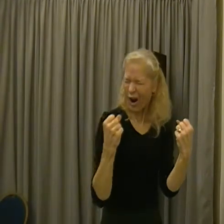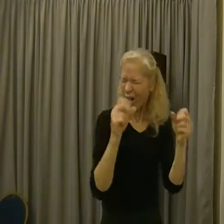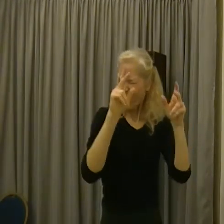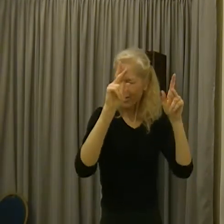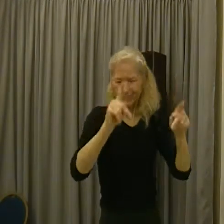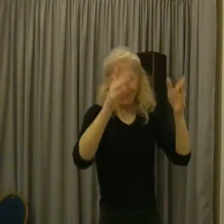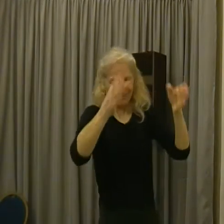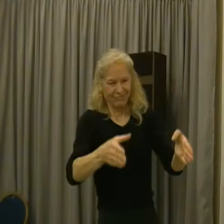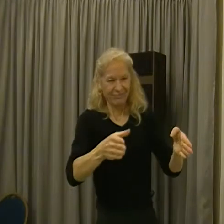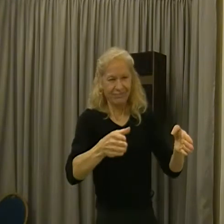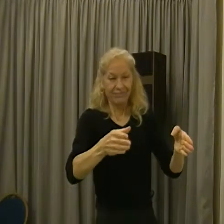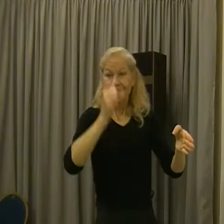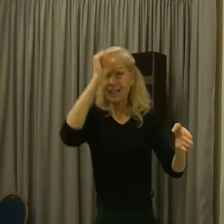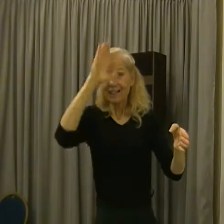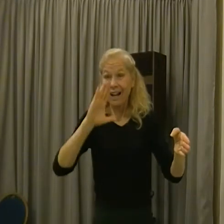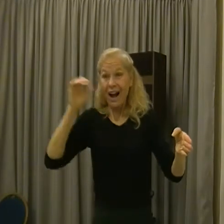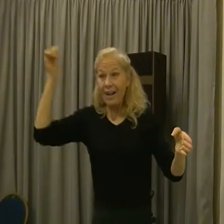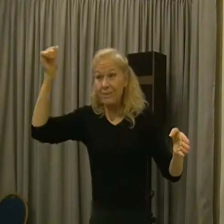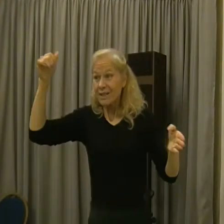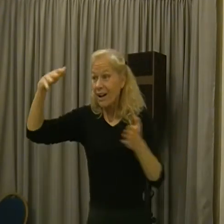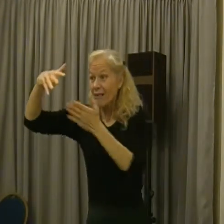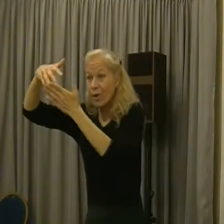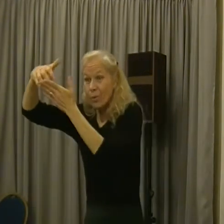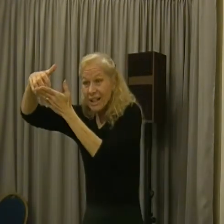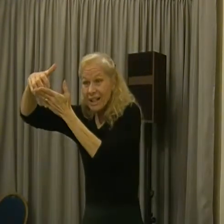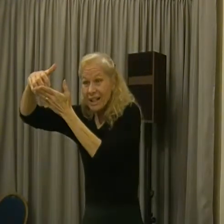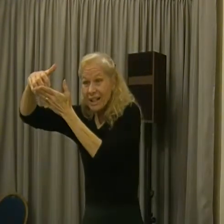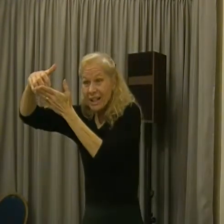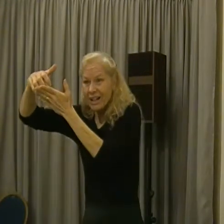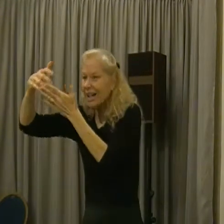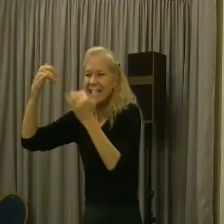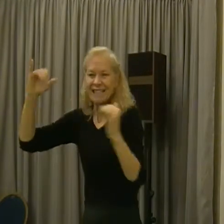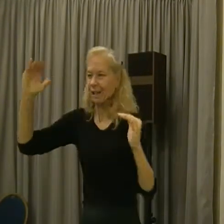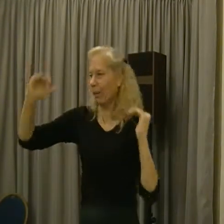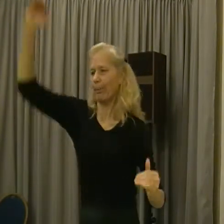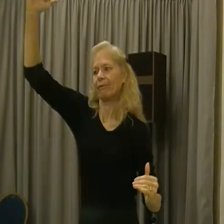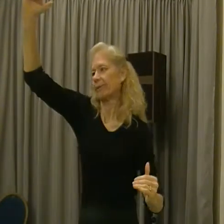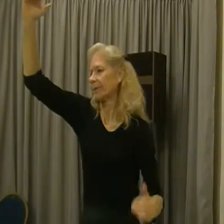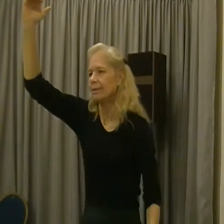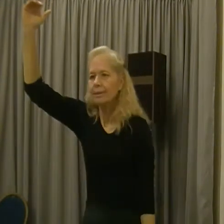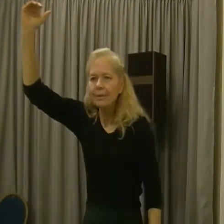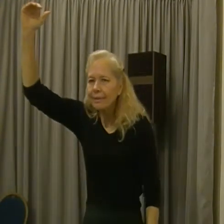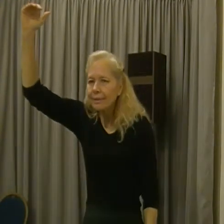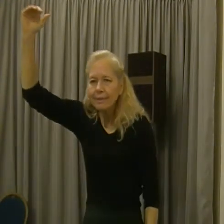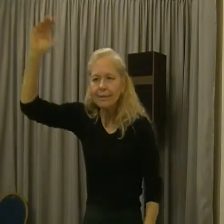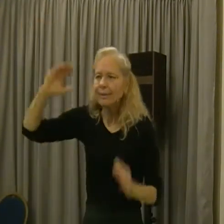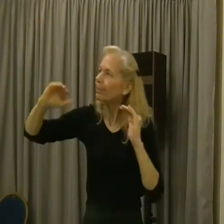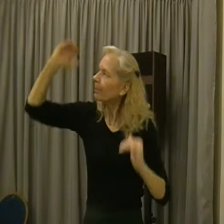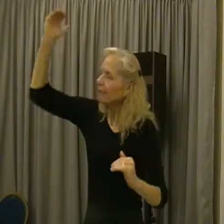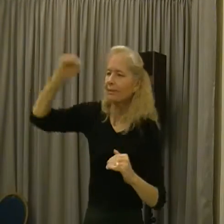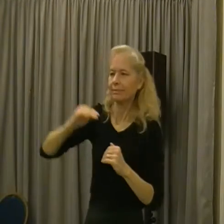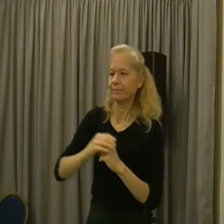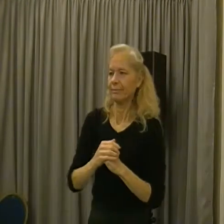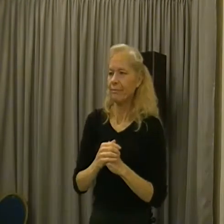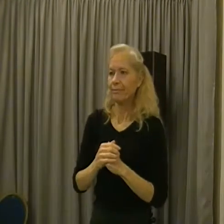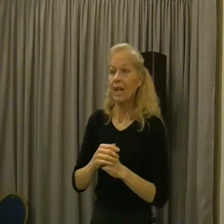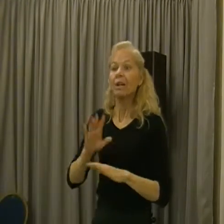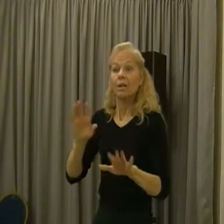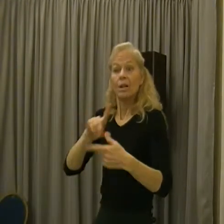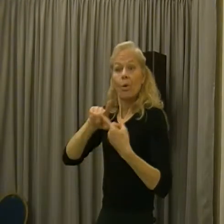then the riches that we do have is used for him. Then whatever strength that we do have is used for him. Then whatever wisdom